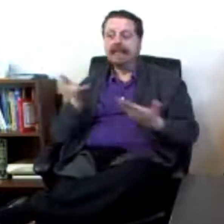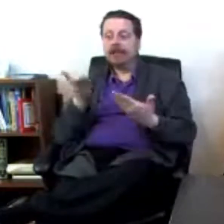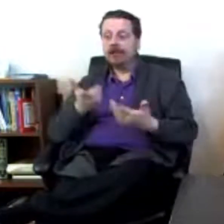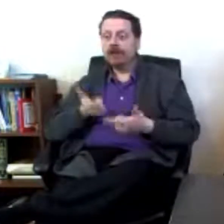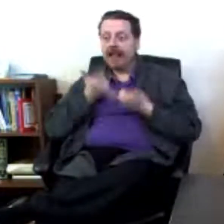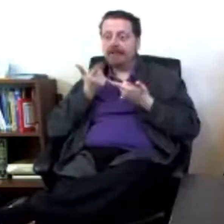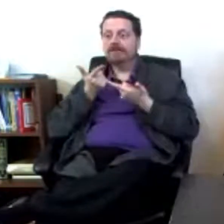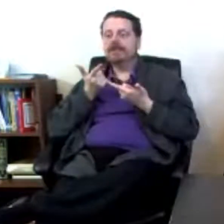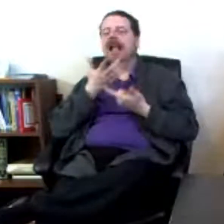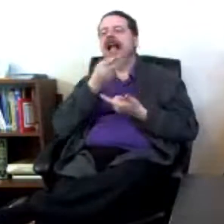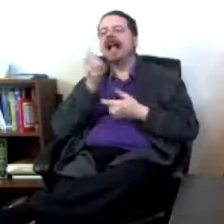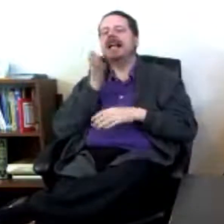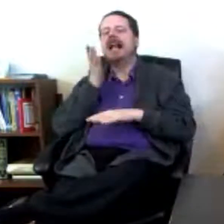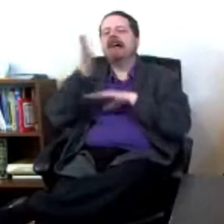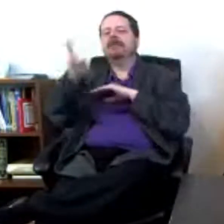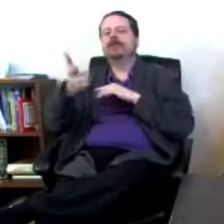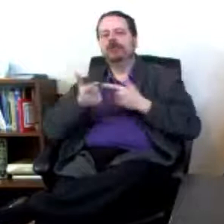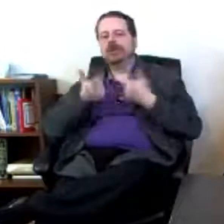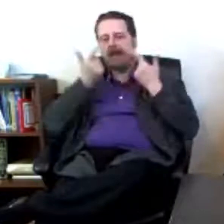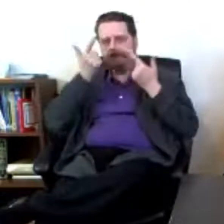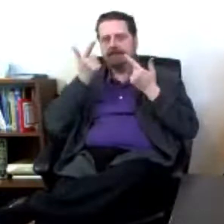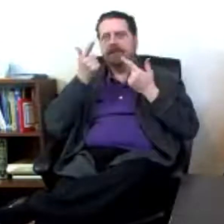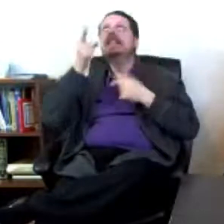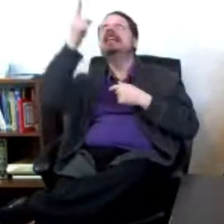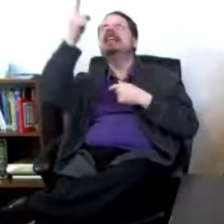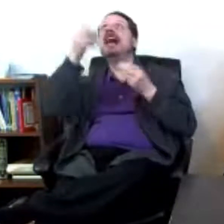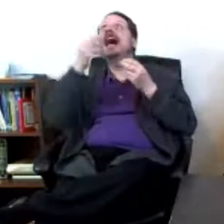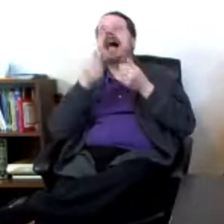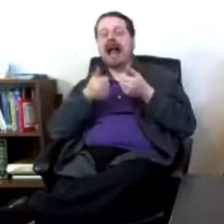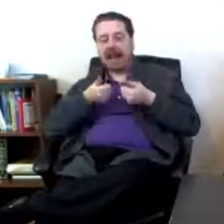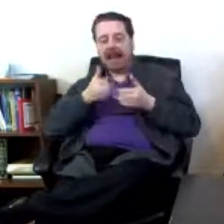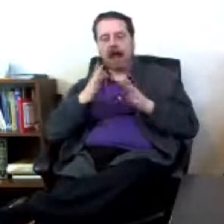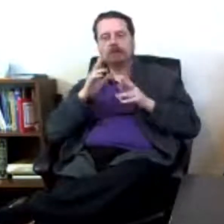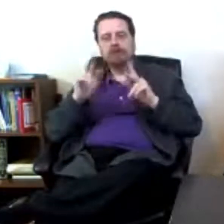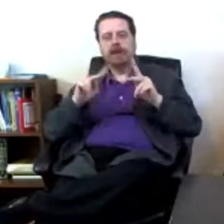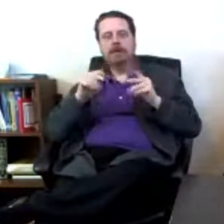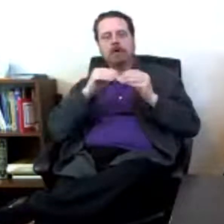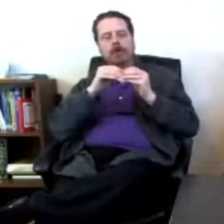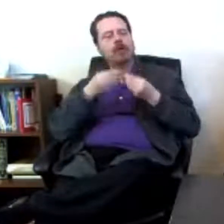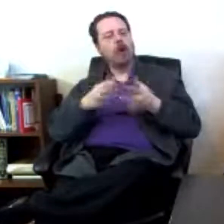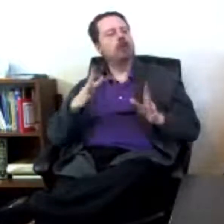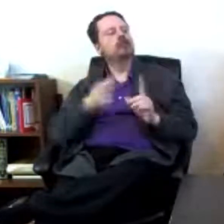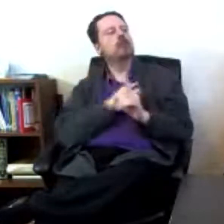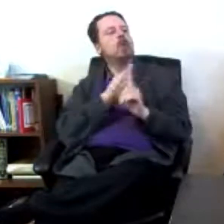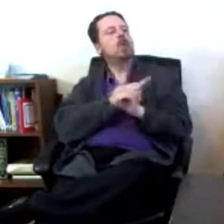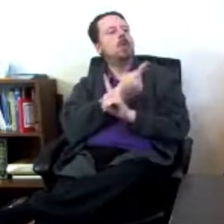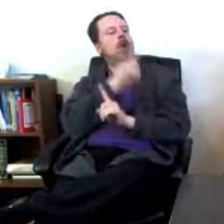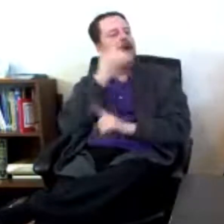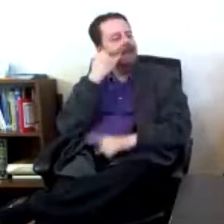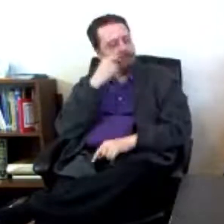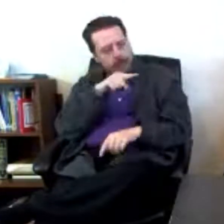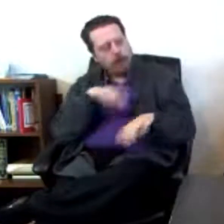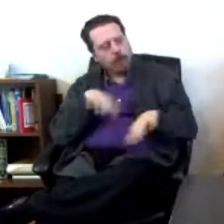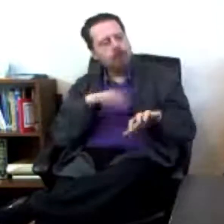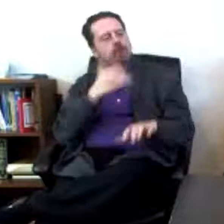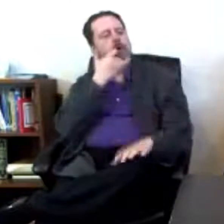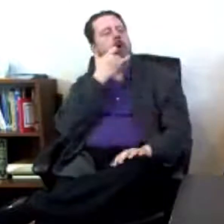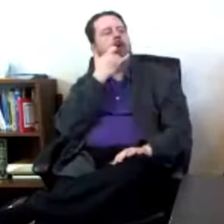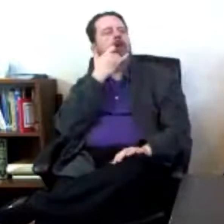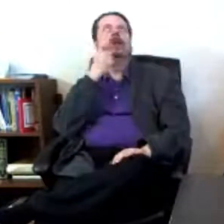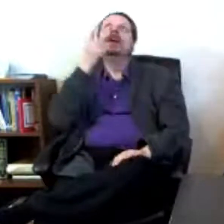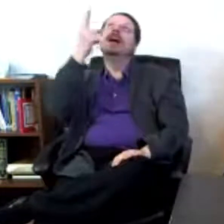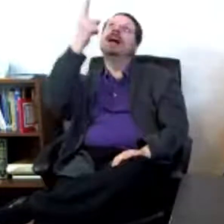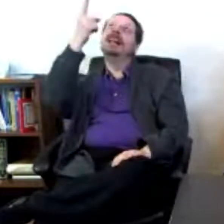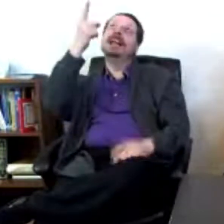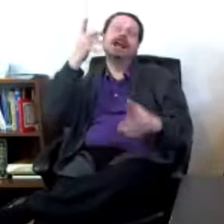hereafter. And He lets go lost the wrongdoers. And Allah